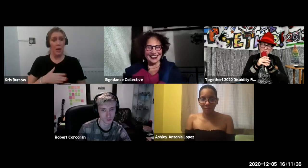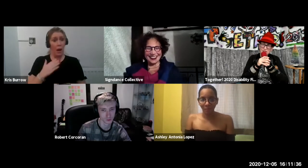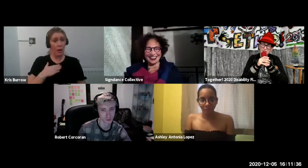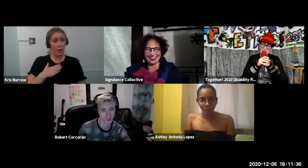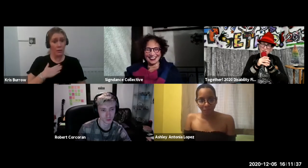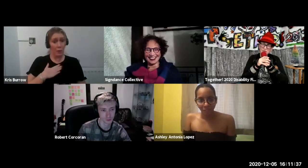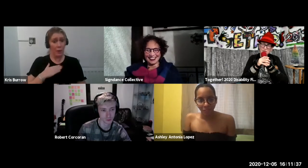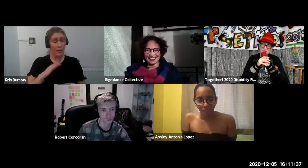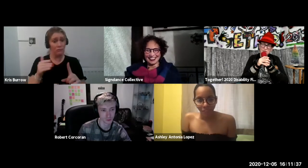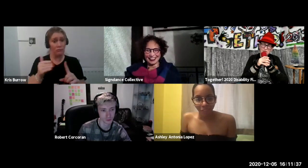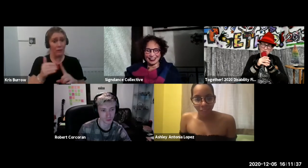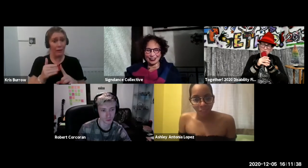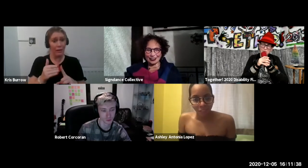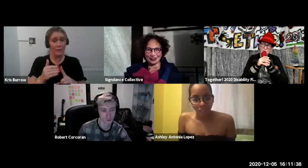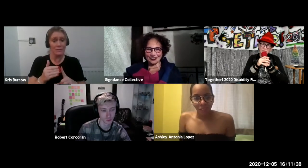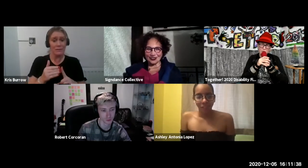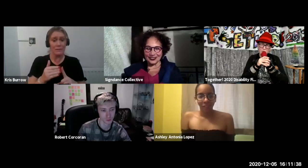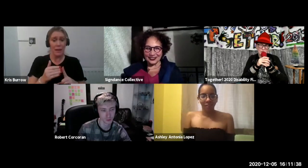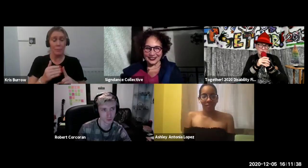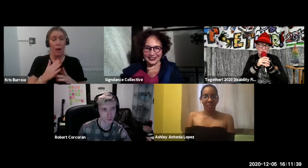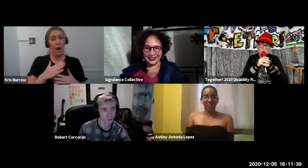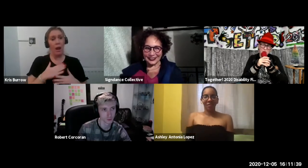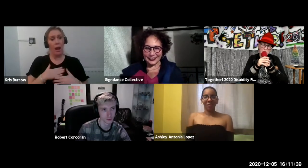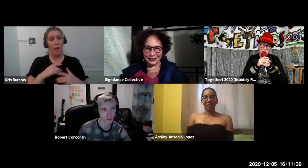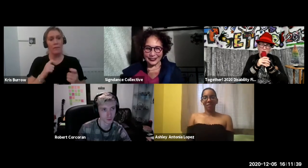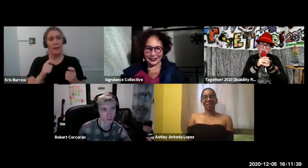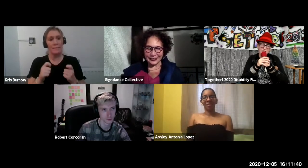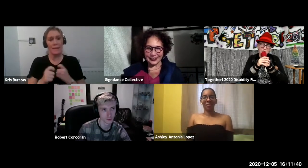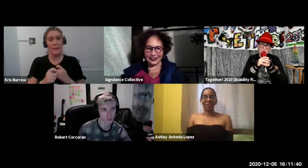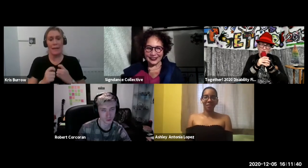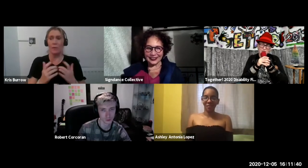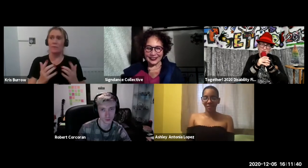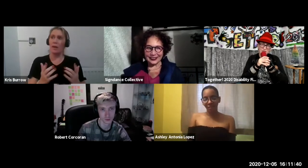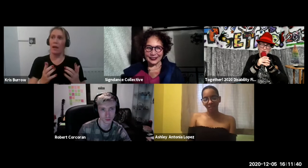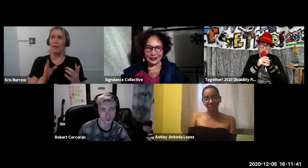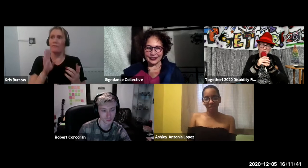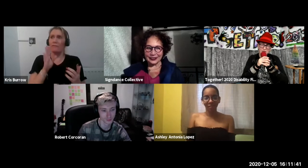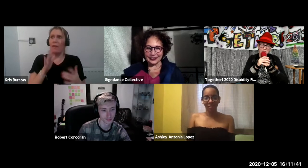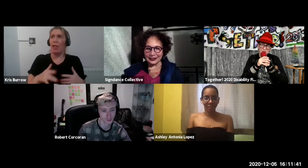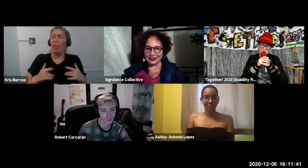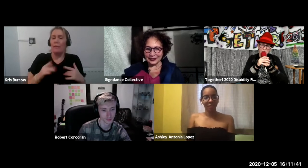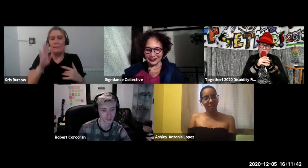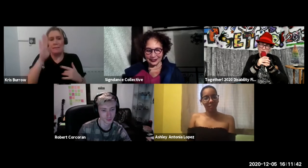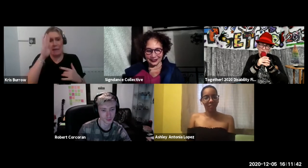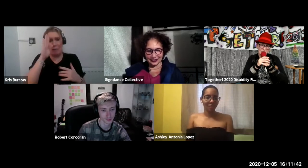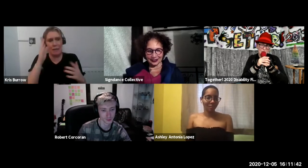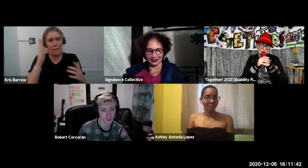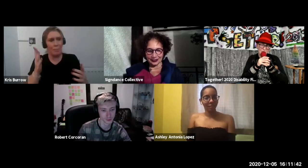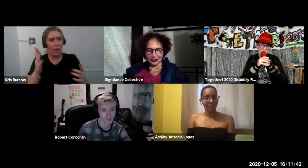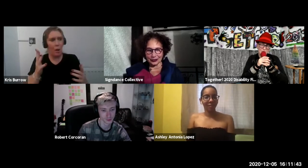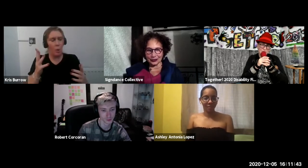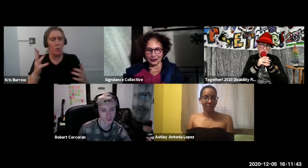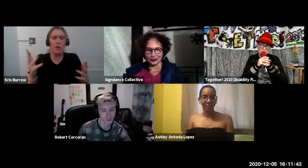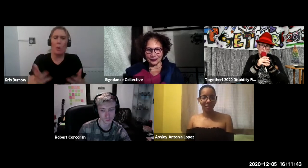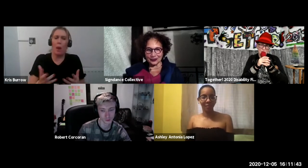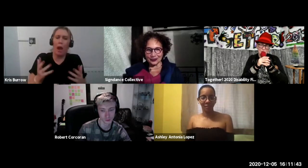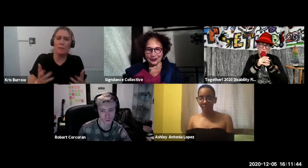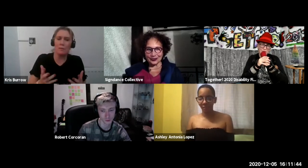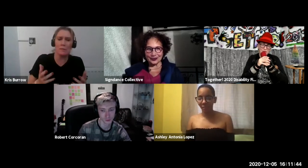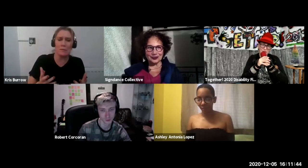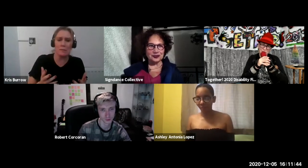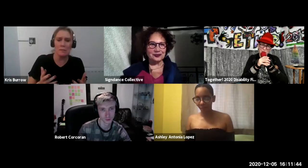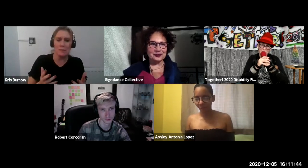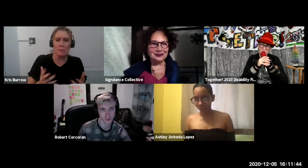the editing, and it was such a serious. Well, it wasn't a serious piece, but it also had a kind of really light-hearted